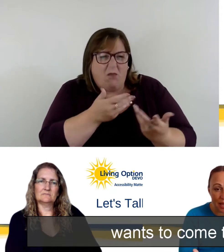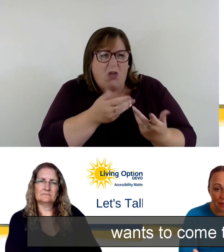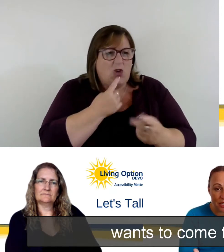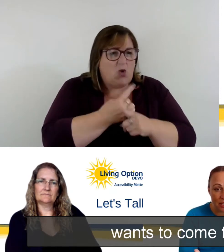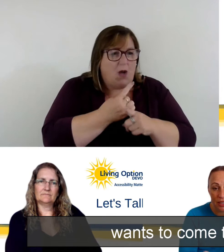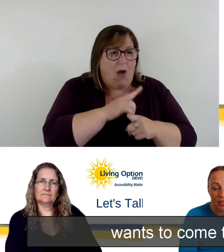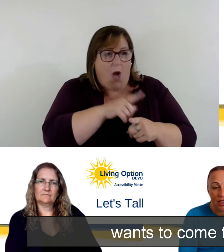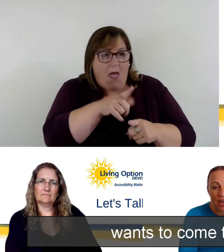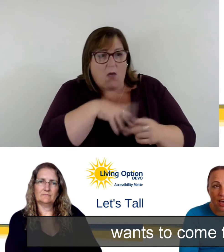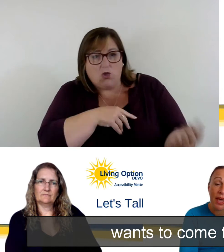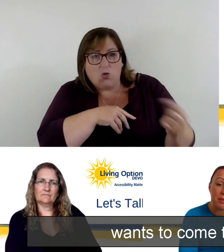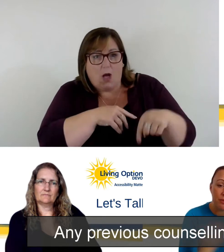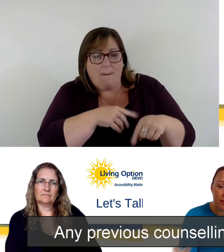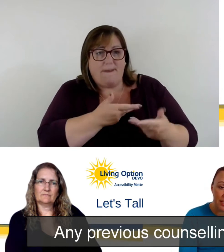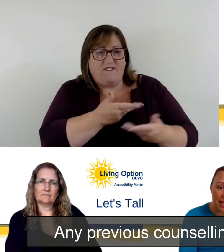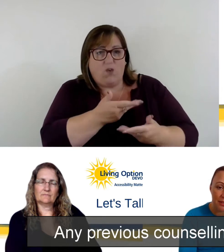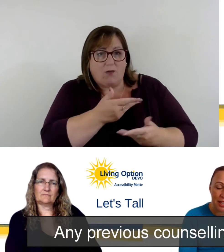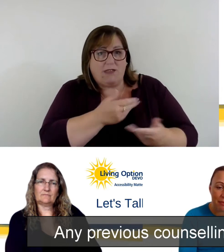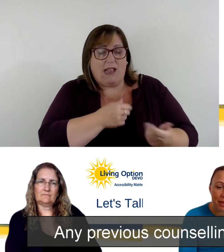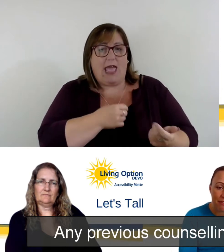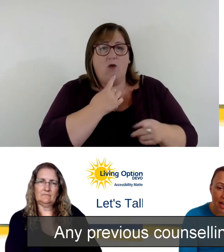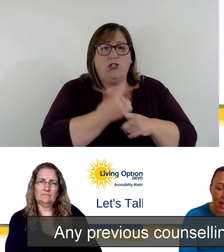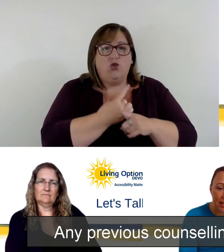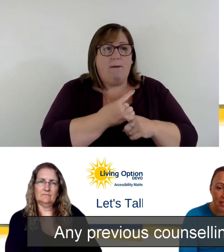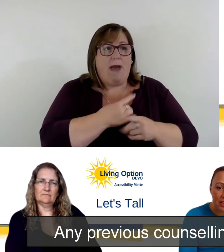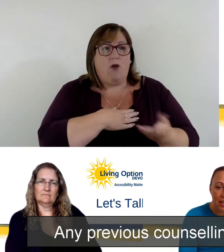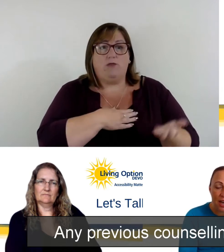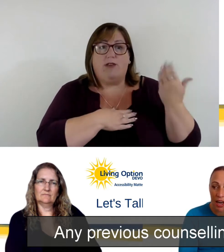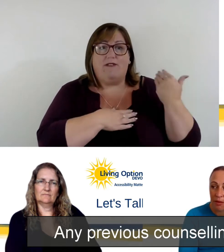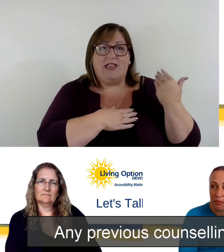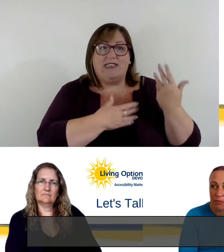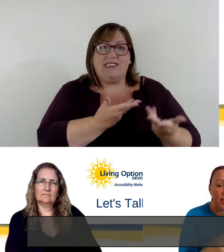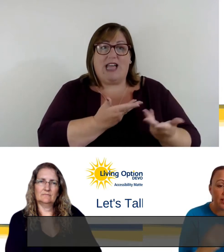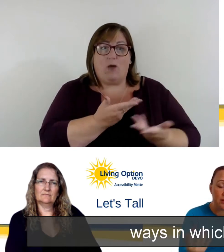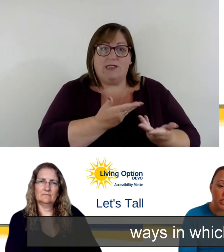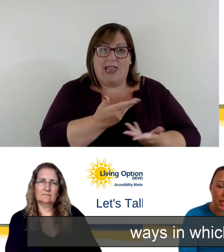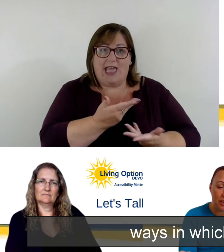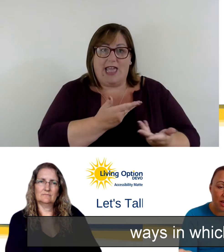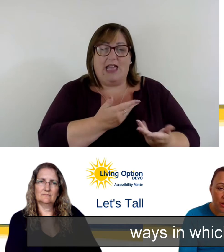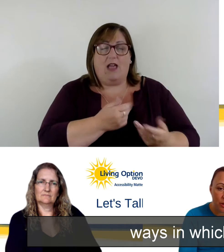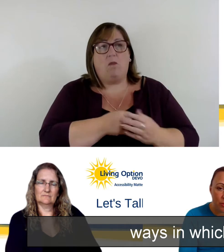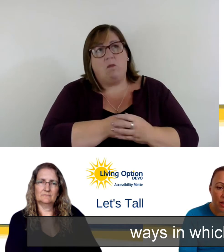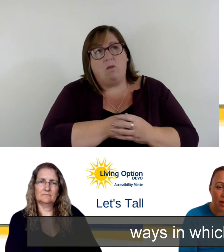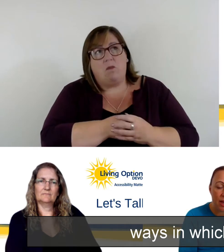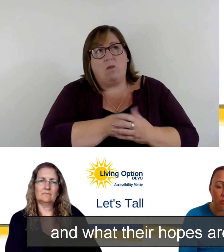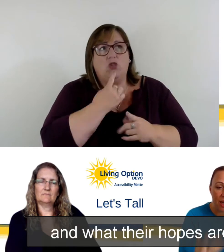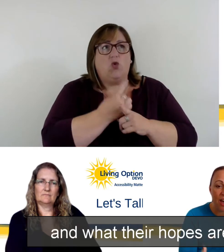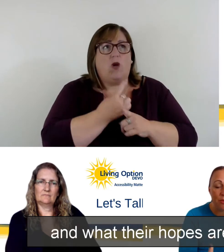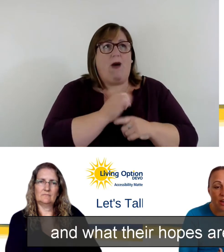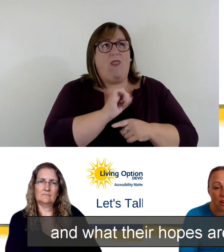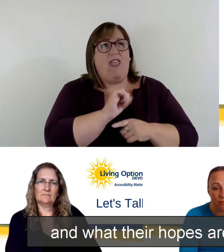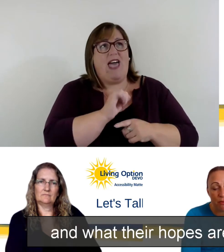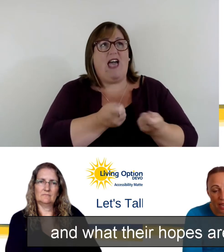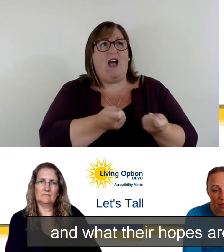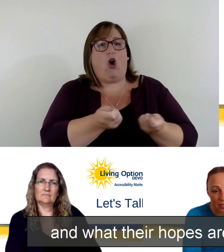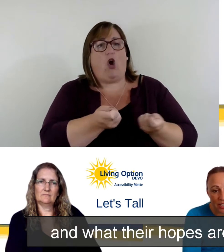to come to counselling, any previous counselling they may have had, ways in which they cope, and what their